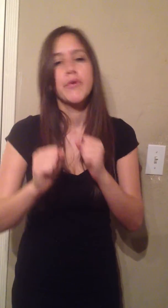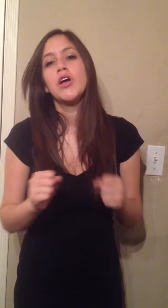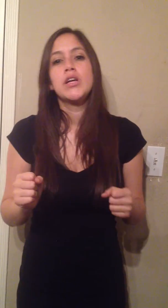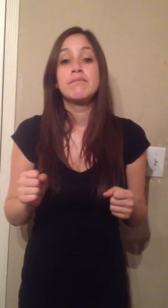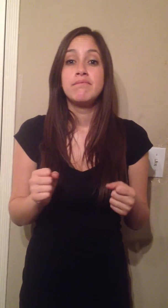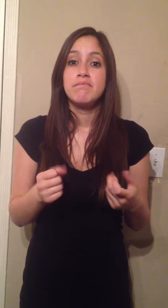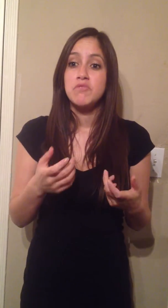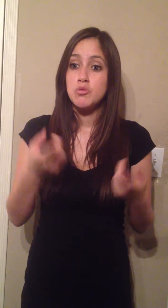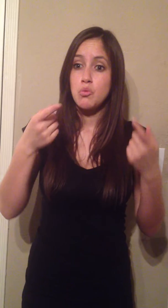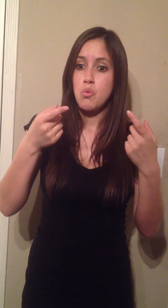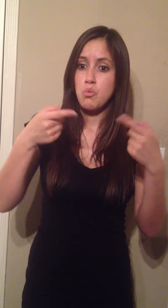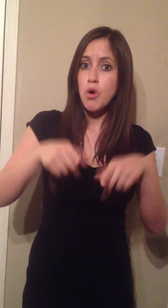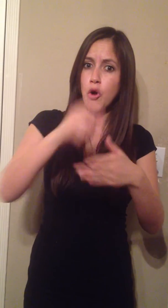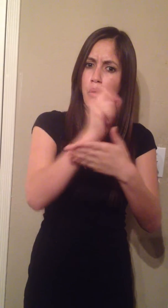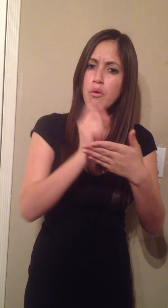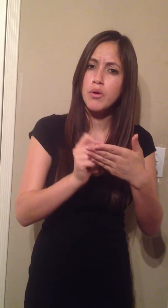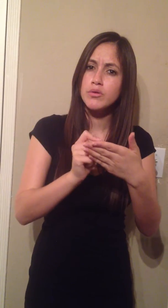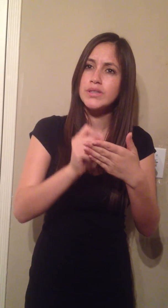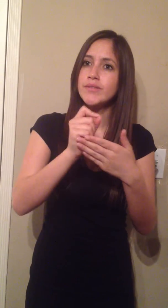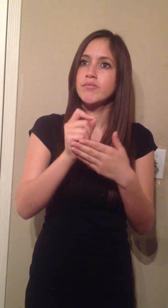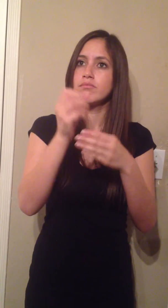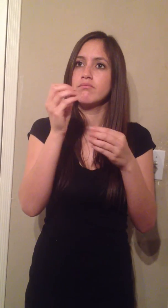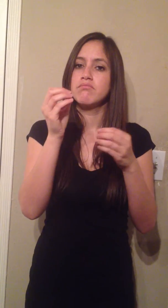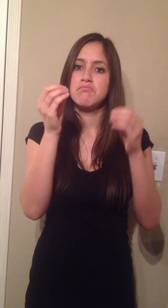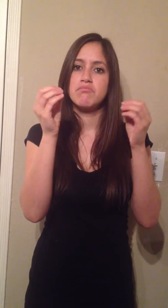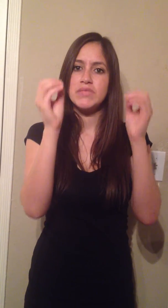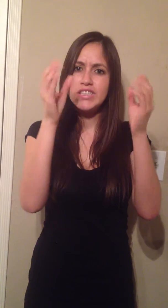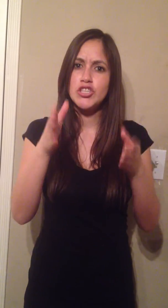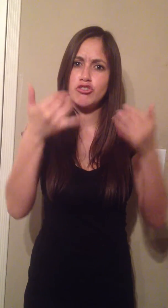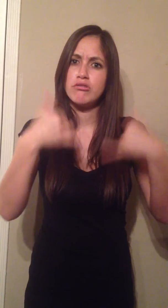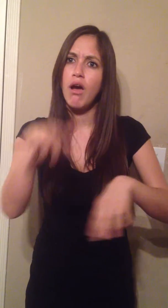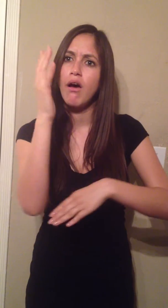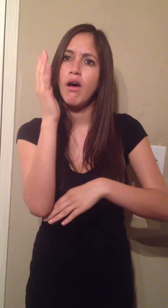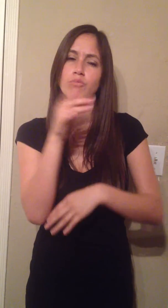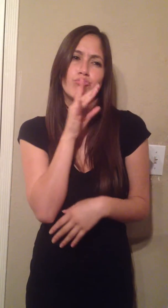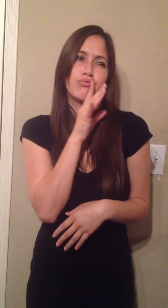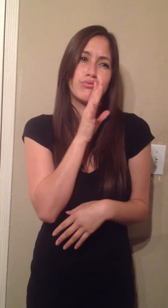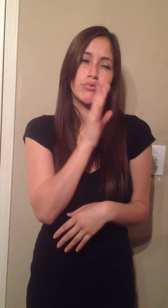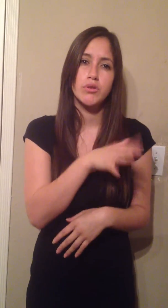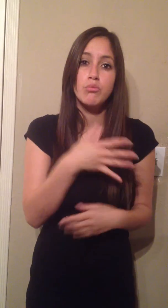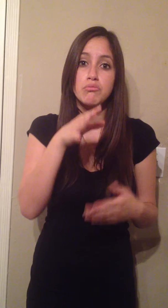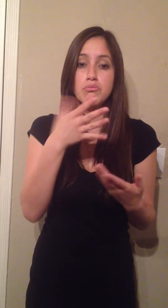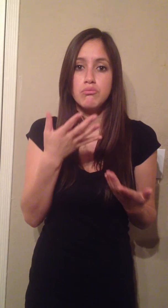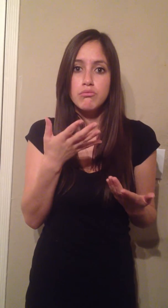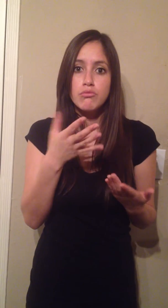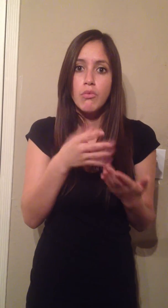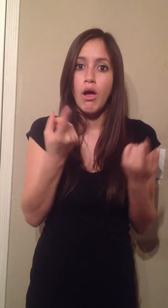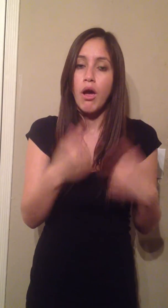talking faster than you're writing, which means you're falling further and further behind. It gets very frustrating, especially if your teacher really is fast,